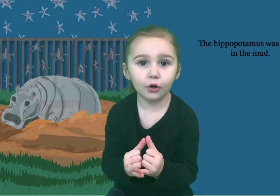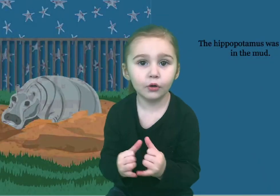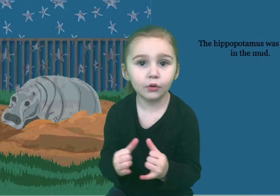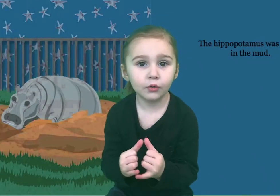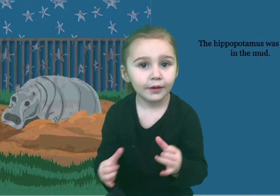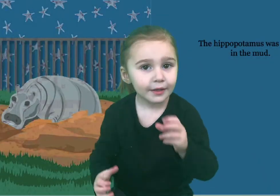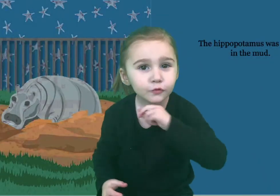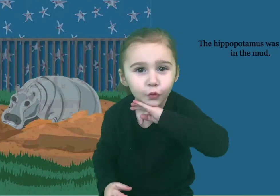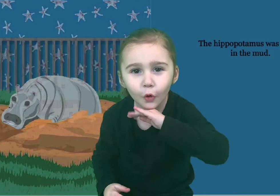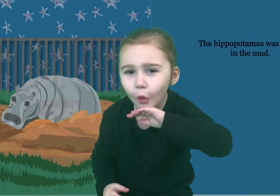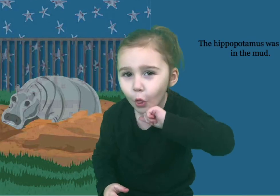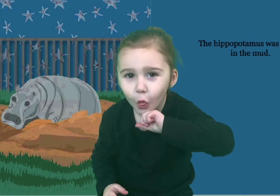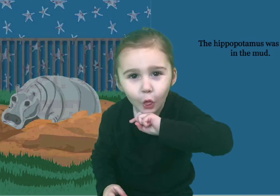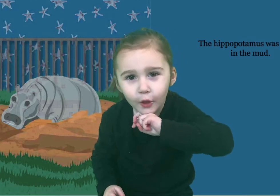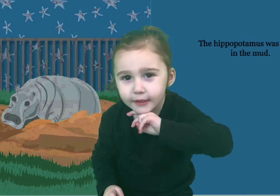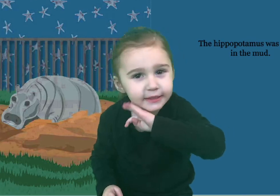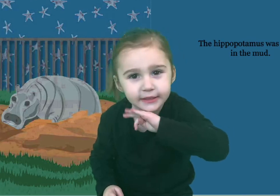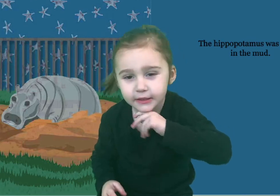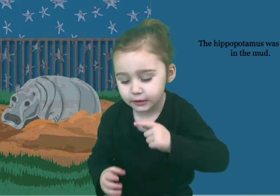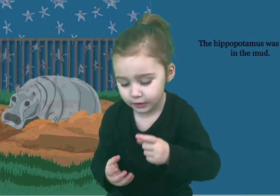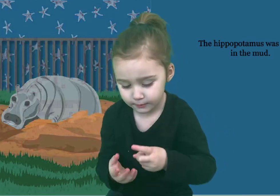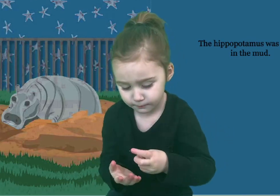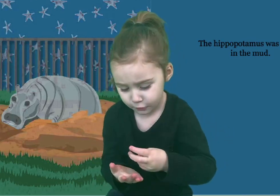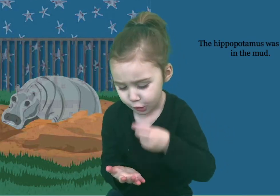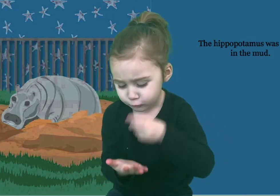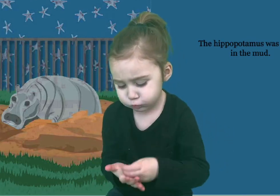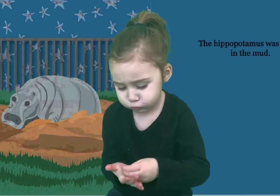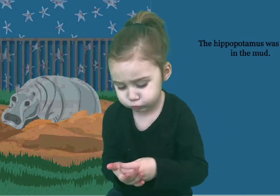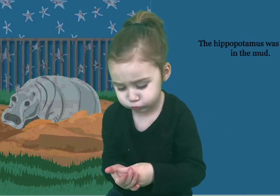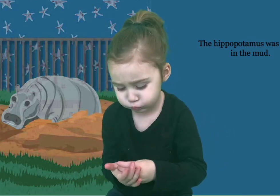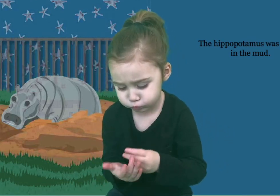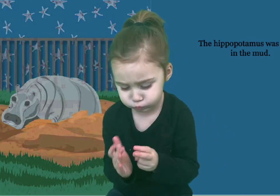The hippopotamus was asleep in the mud.